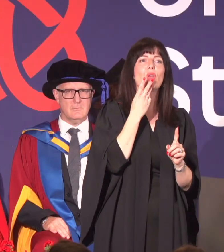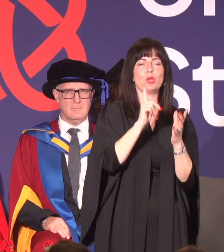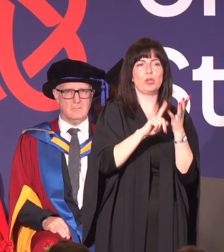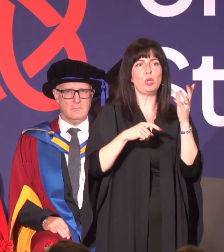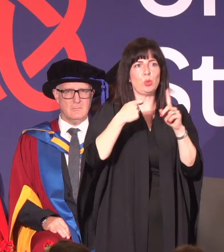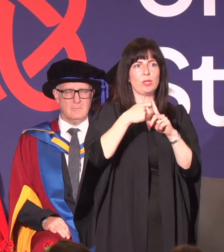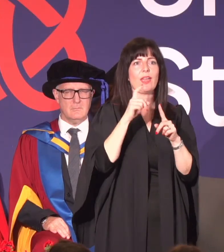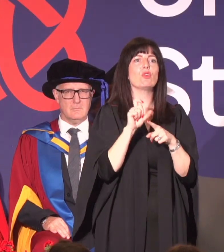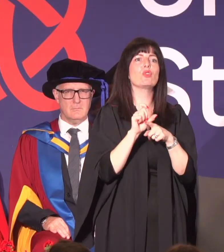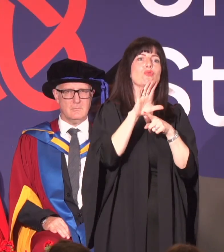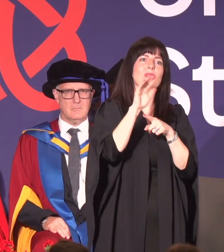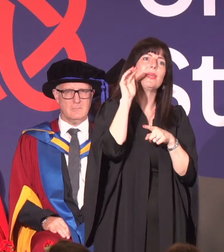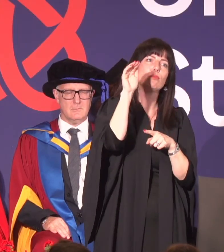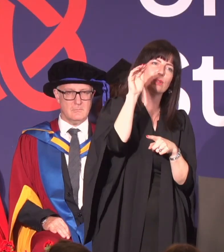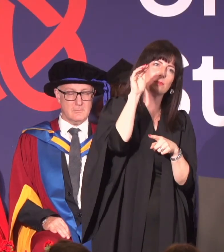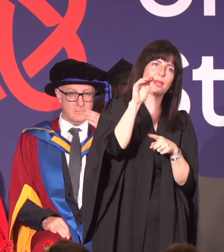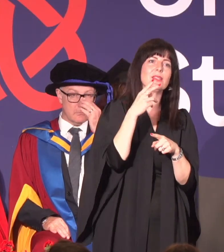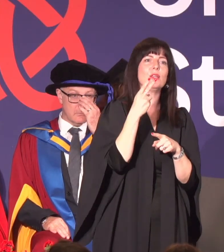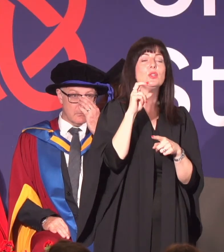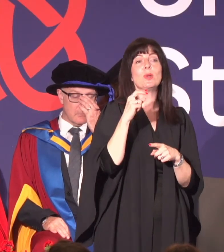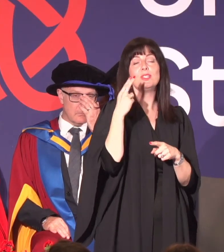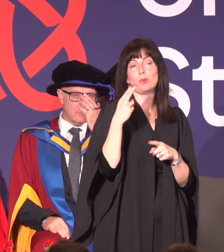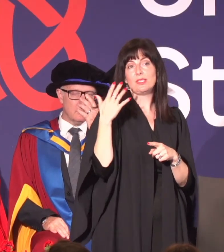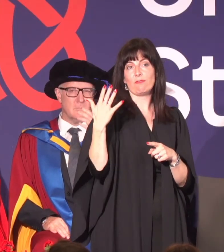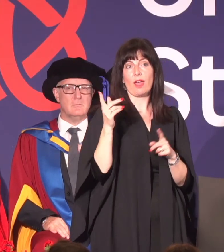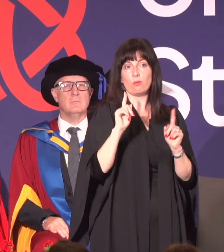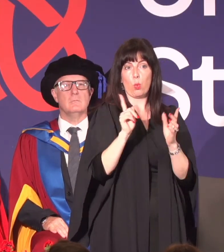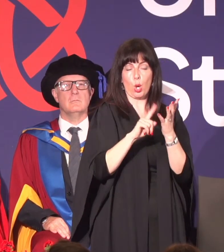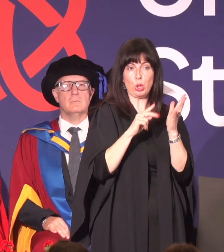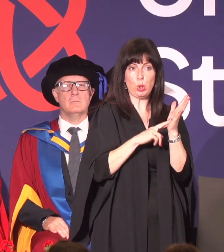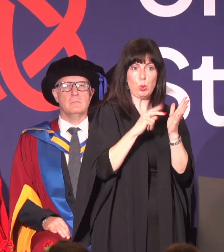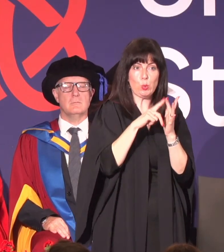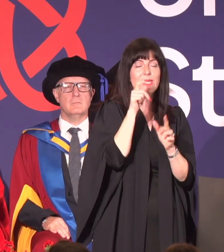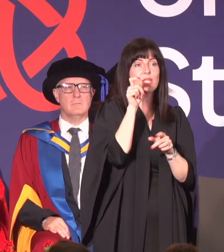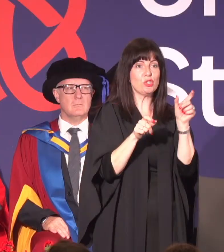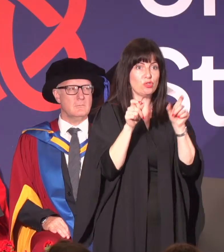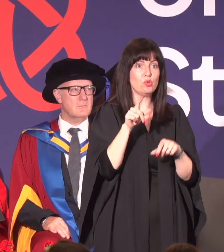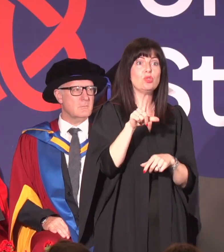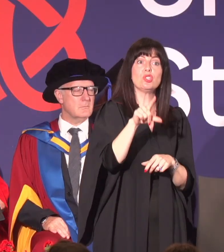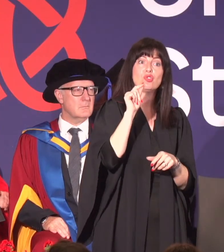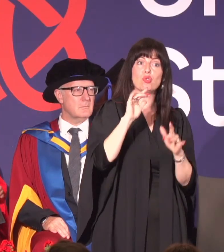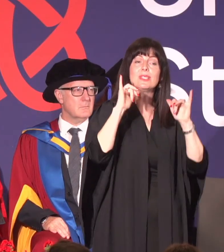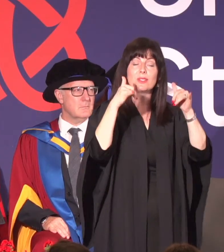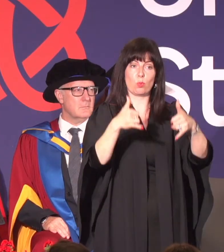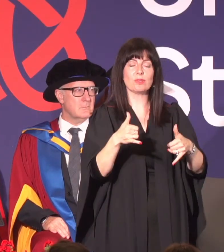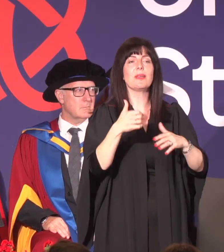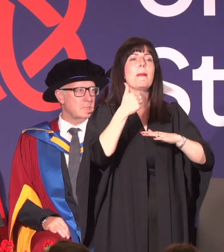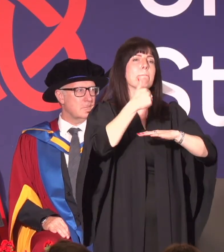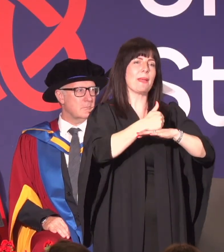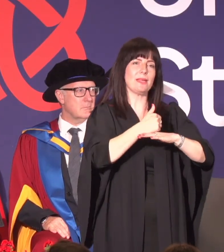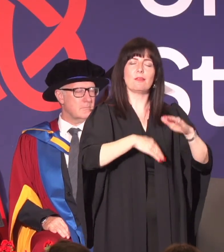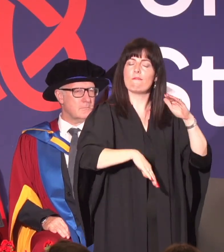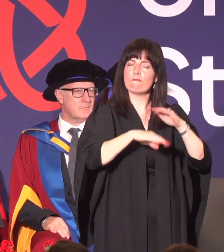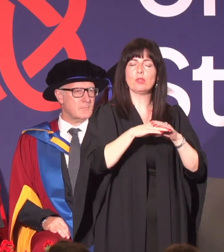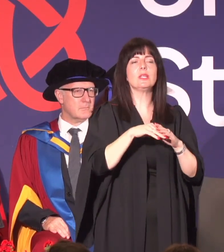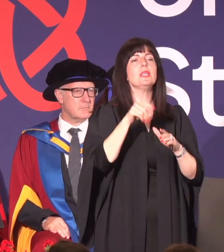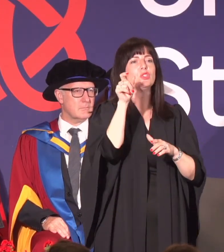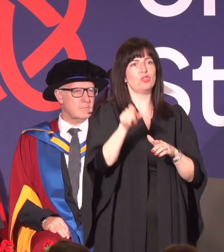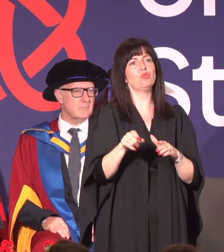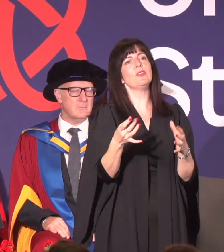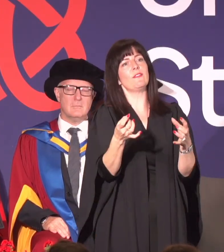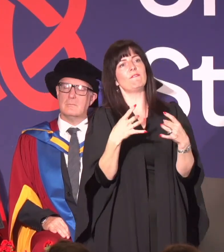for career prospects in the 2025 What Uni Student Choice Awards, based entirely on student